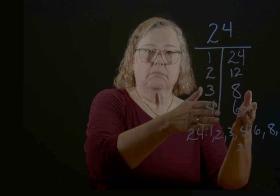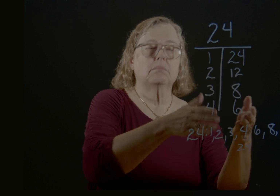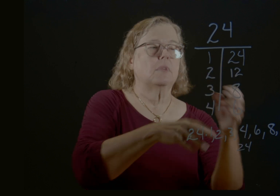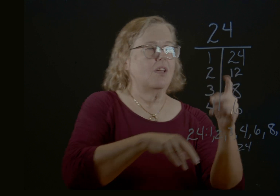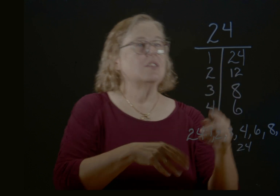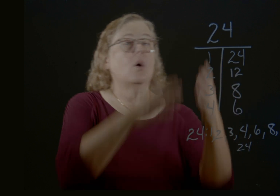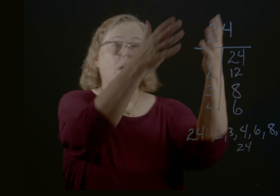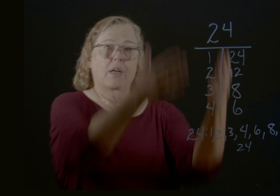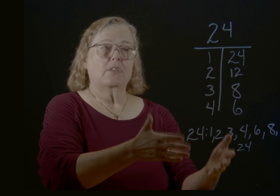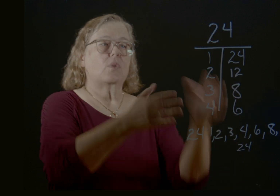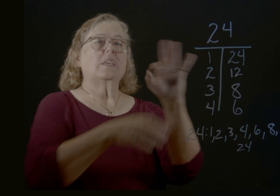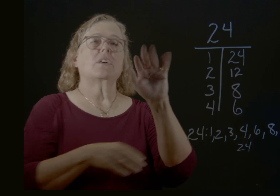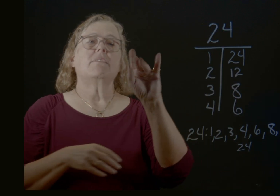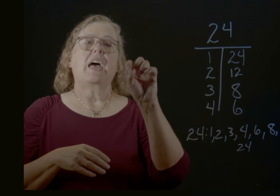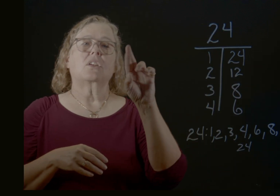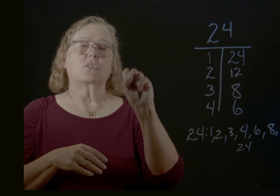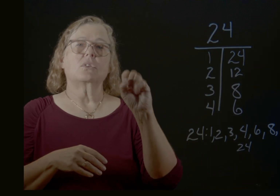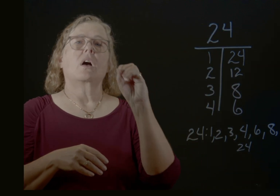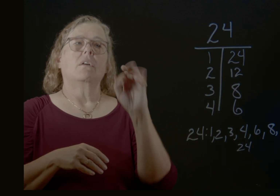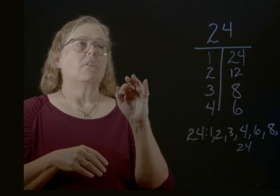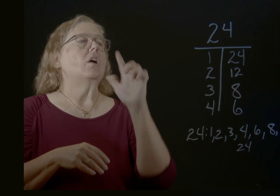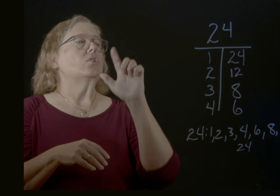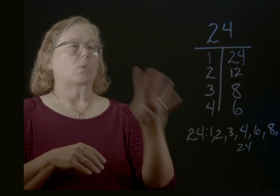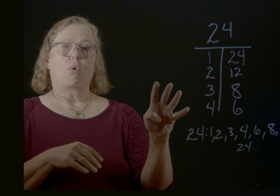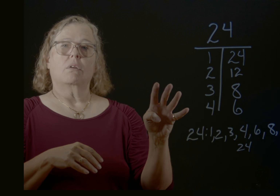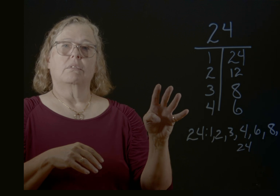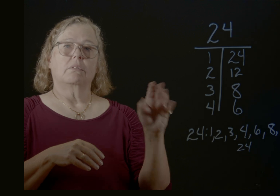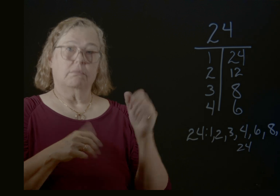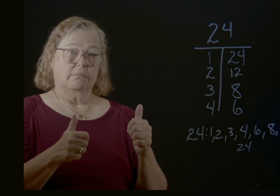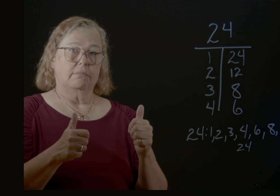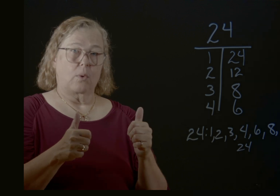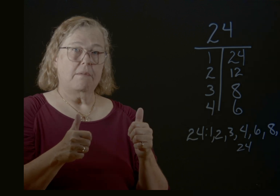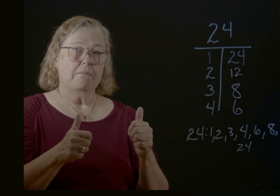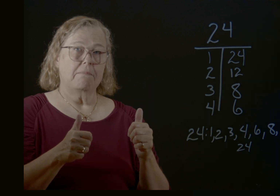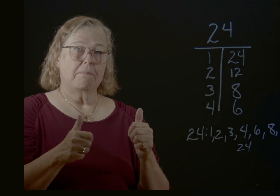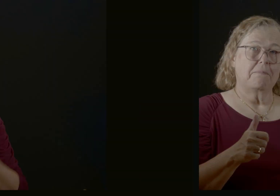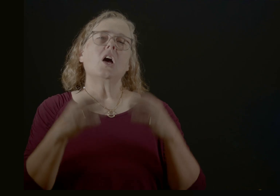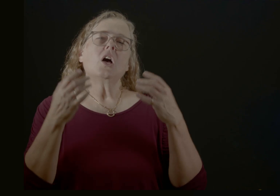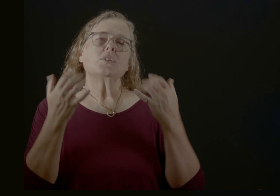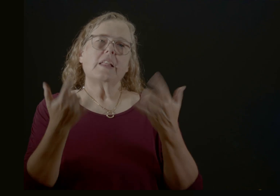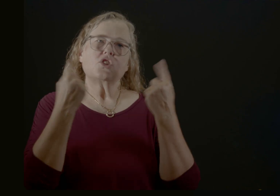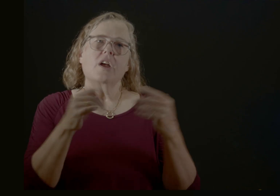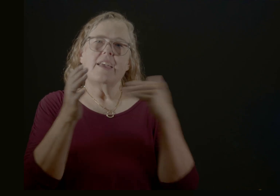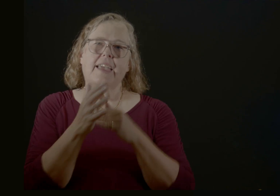right? That's how we knew we were done. We have all the factors of 24. All right. All right, let's try it